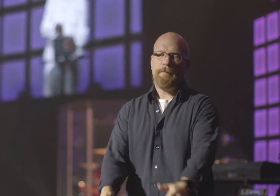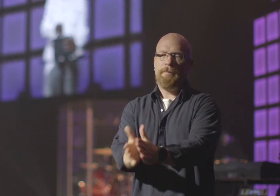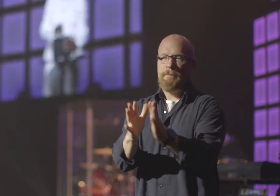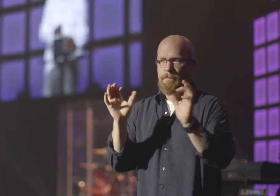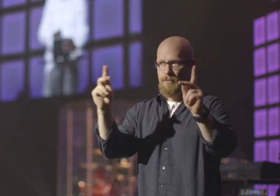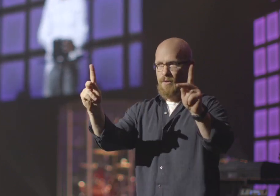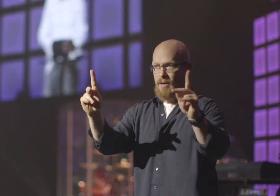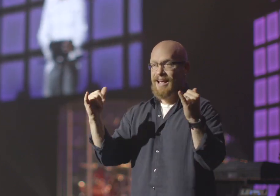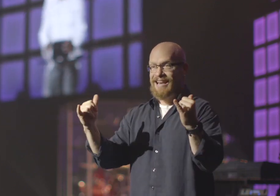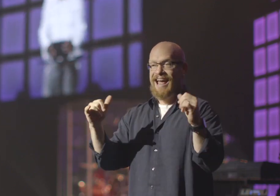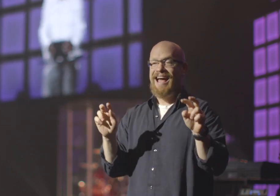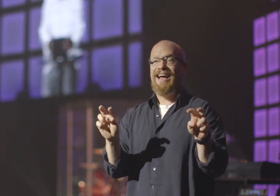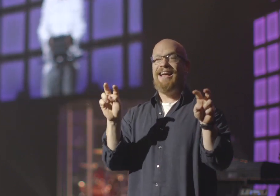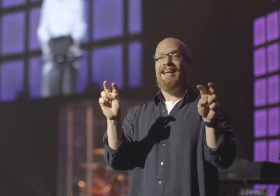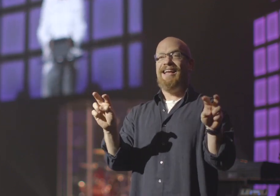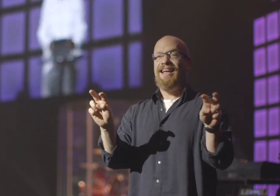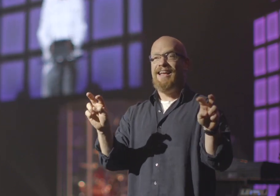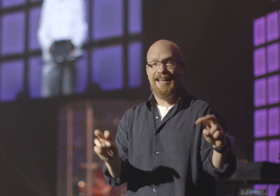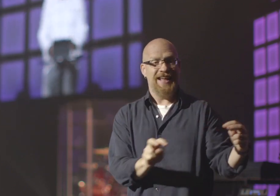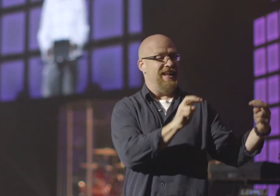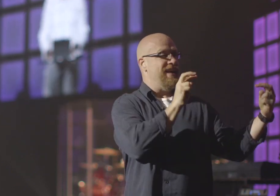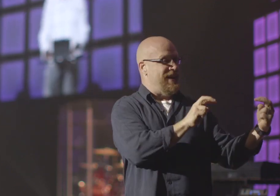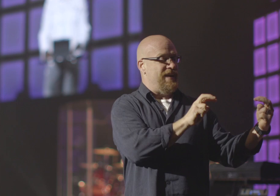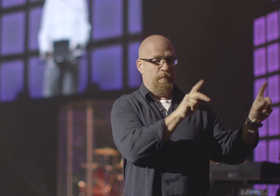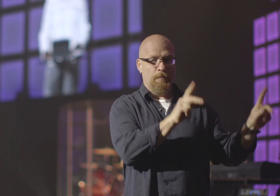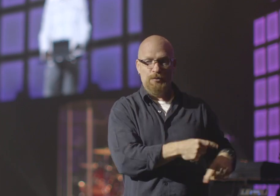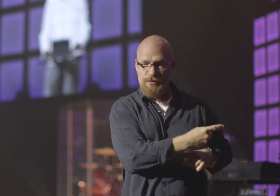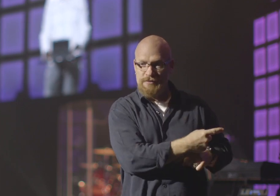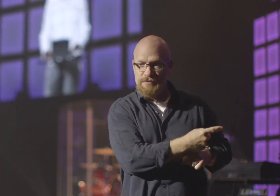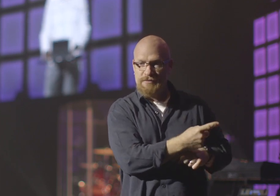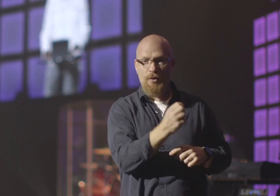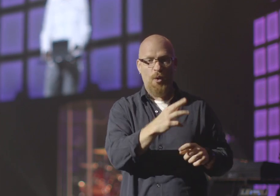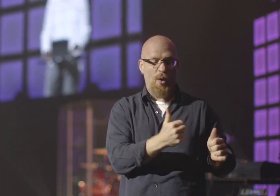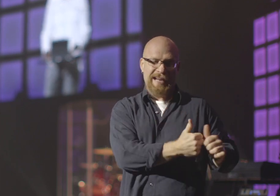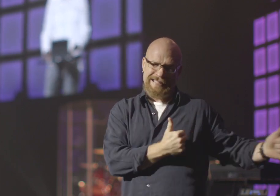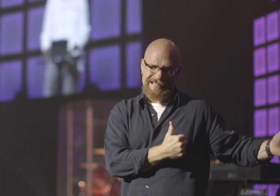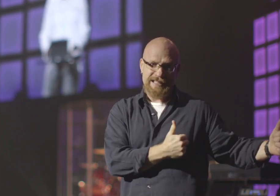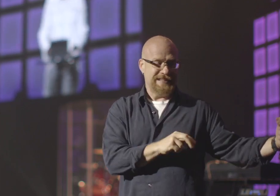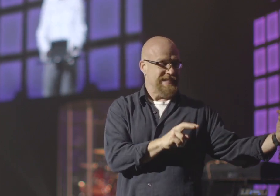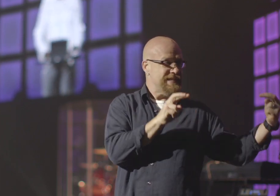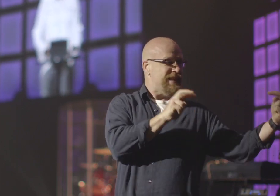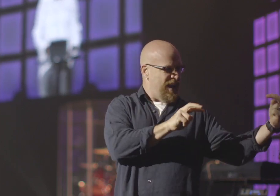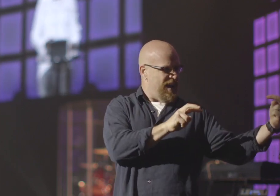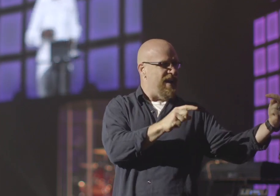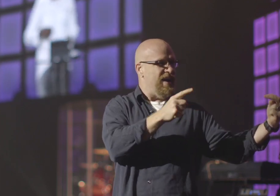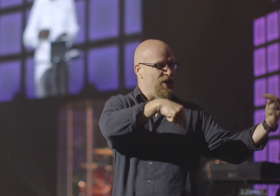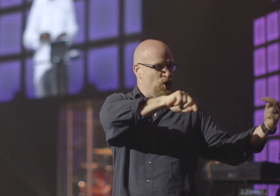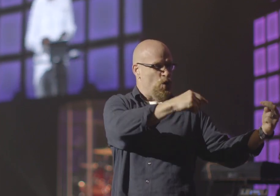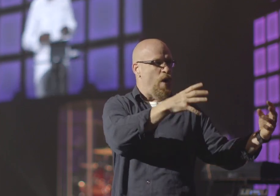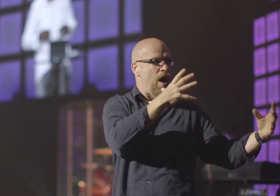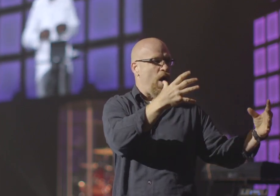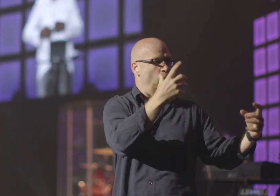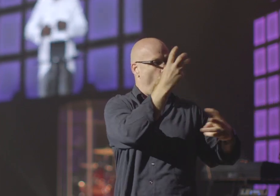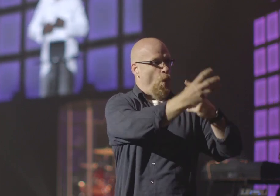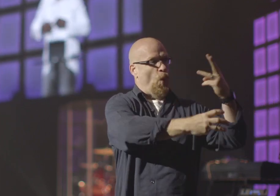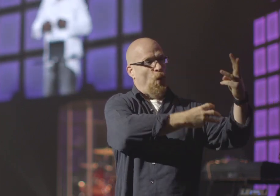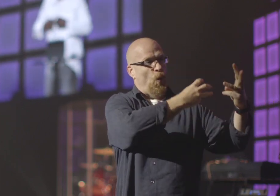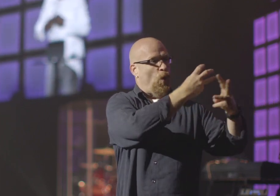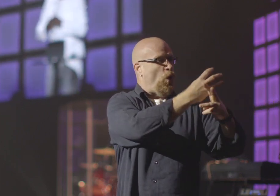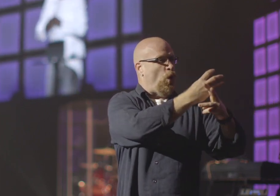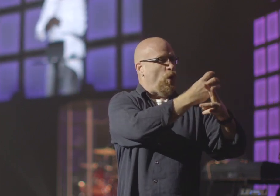to the person that's sitting next to you and or a little distance from you and let them know you're sitting next to a world overcomer.